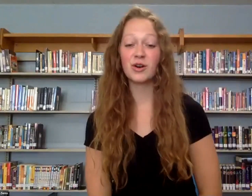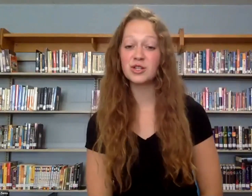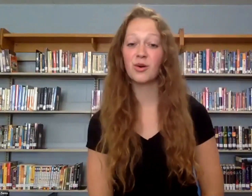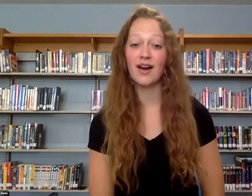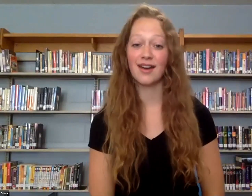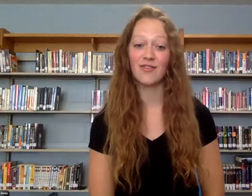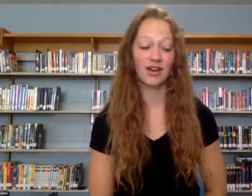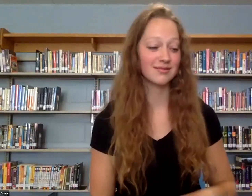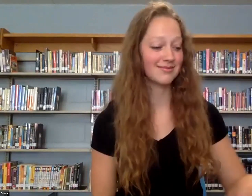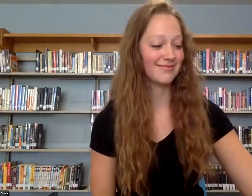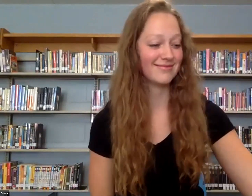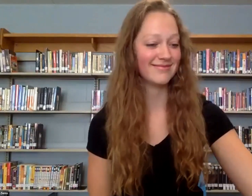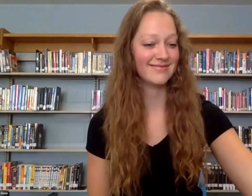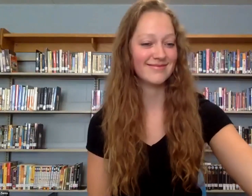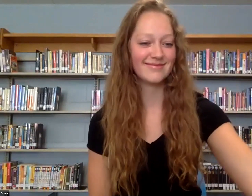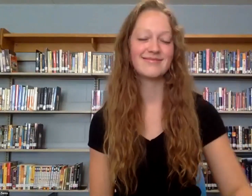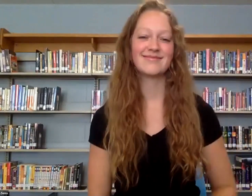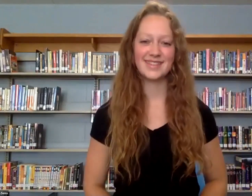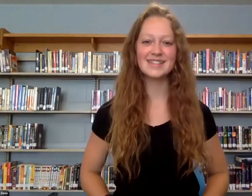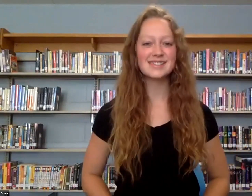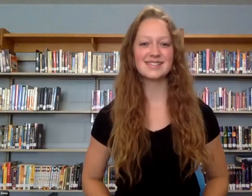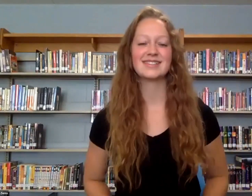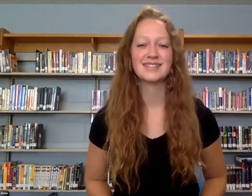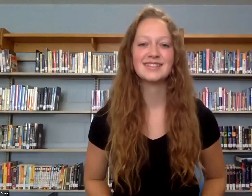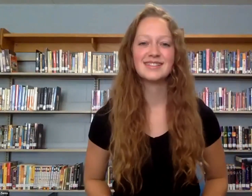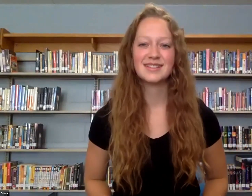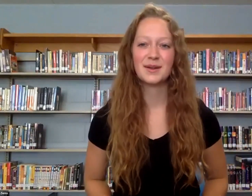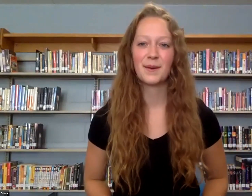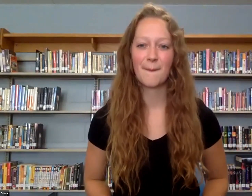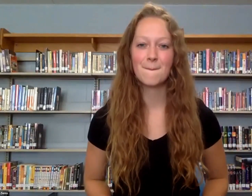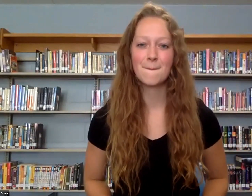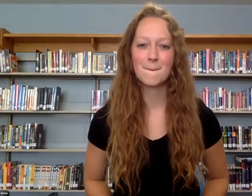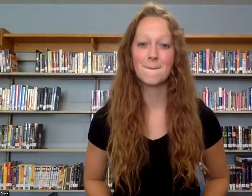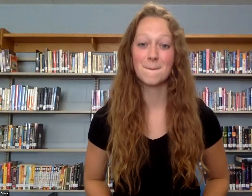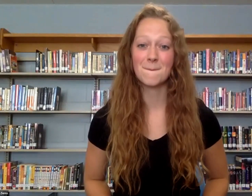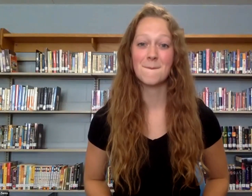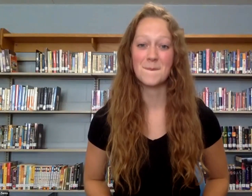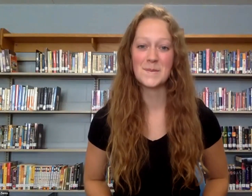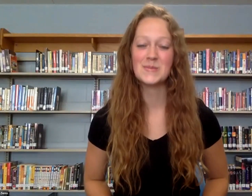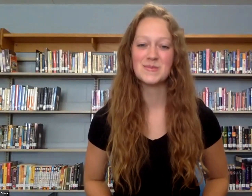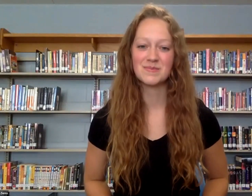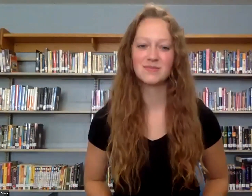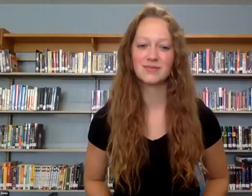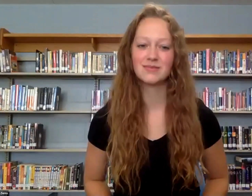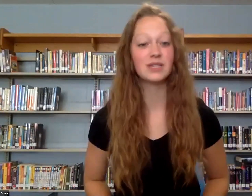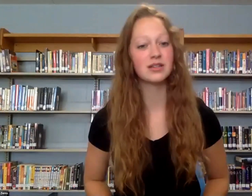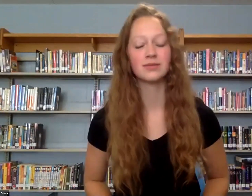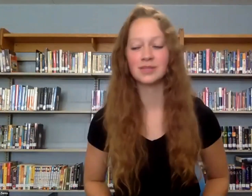will try Hawaii. and get that info to you. Yes, and then I can also find out if they're going to Hawaii and invite myself along. So that will be perfect.